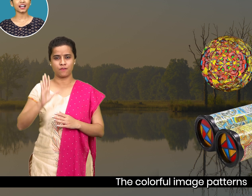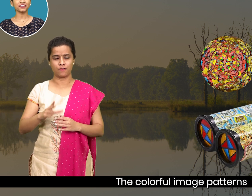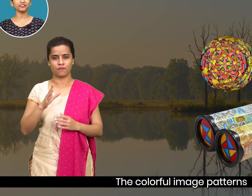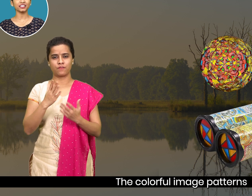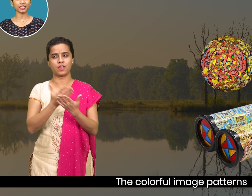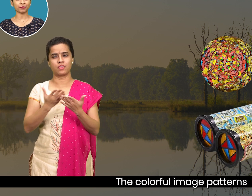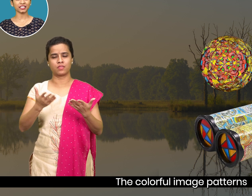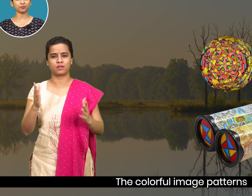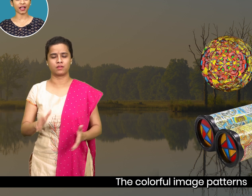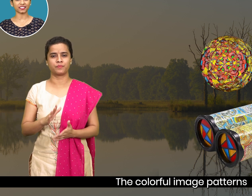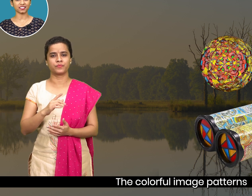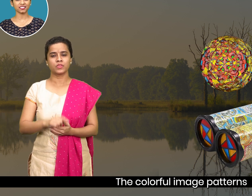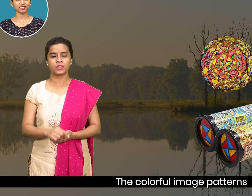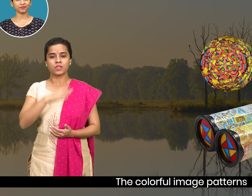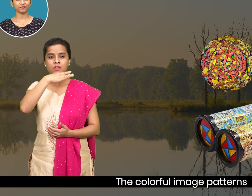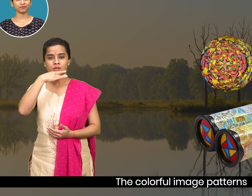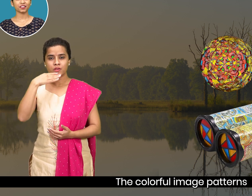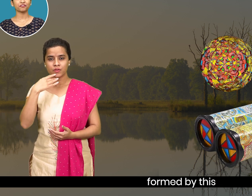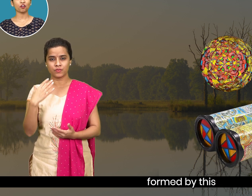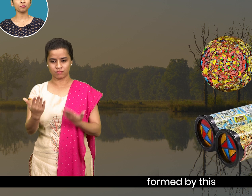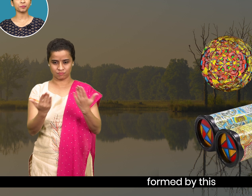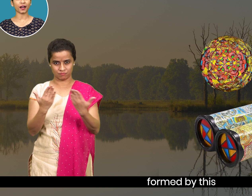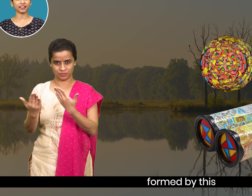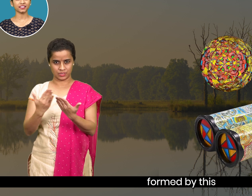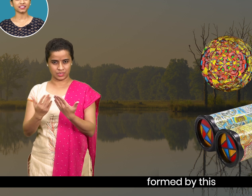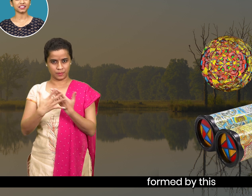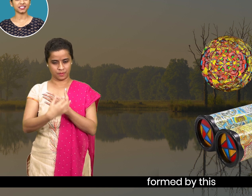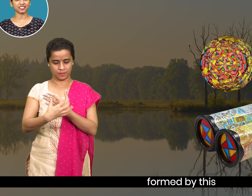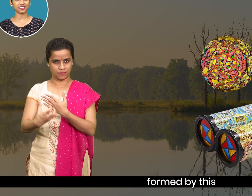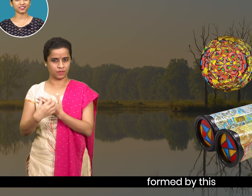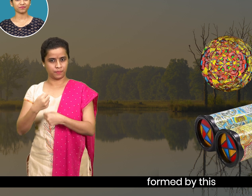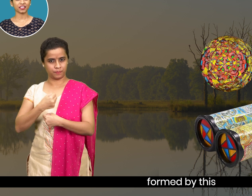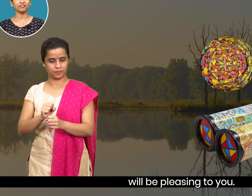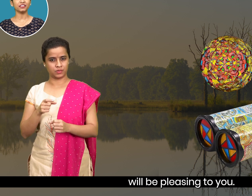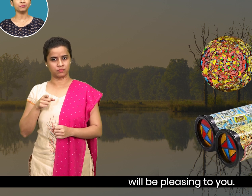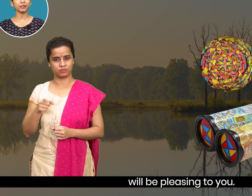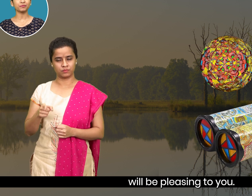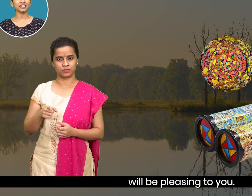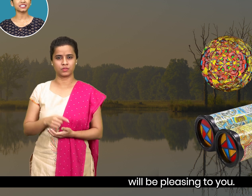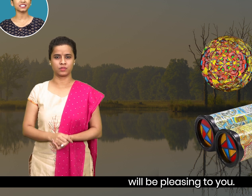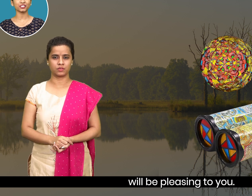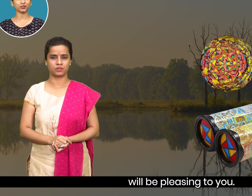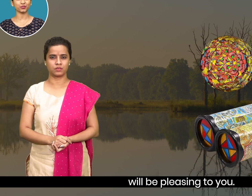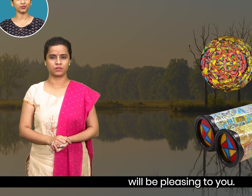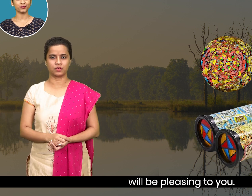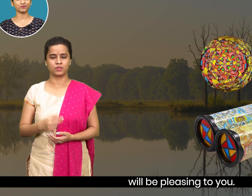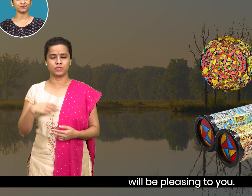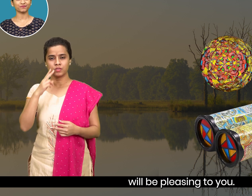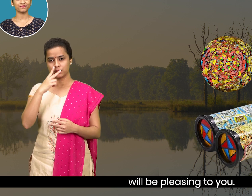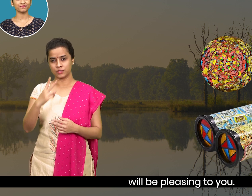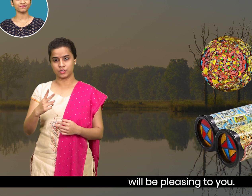The colorful image patterns formed by this will be pleasing to